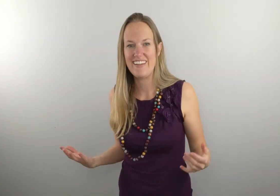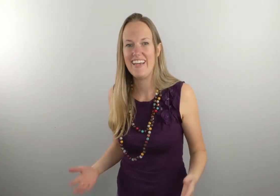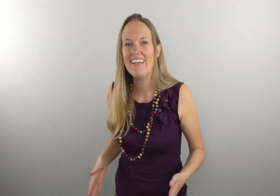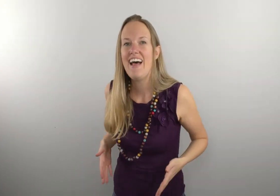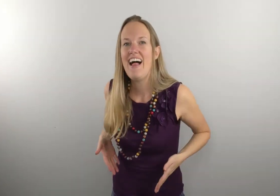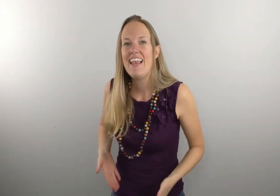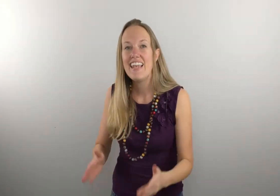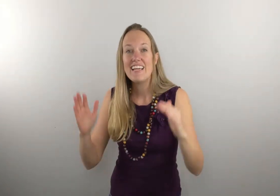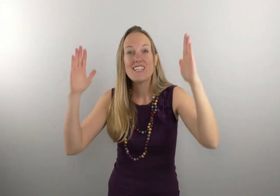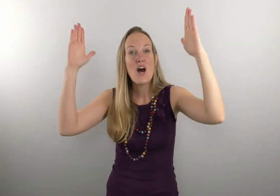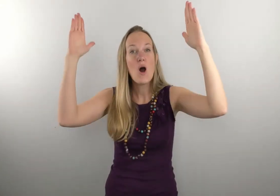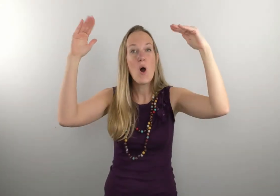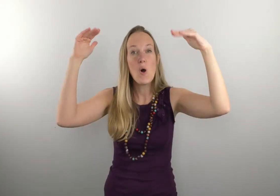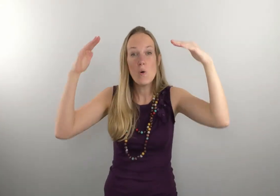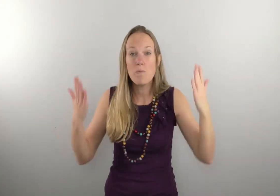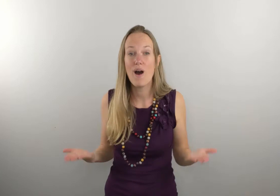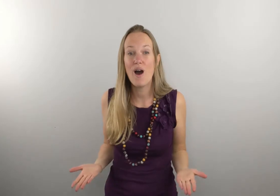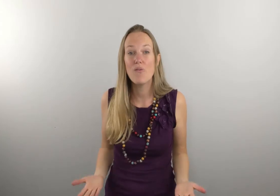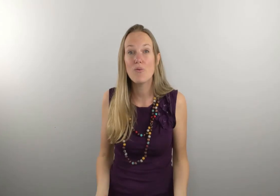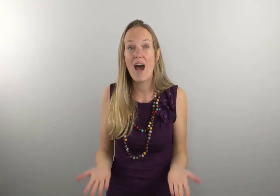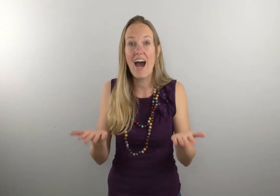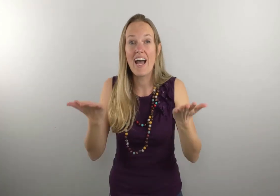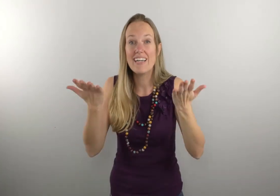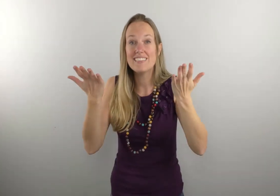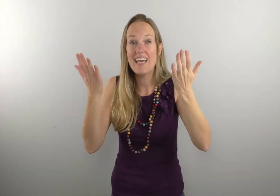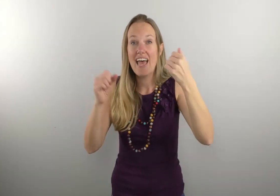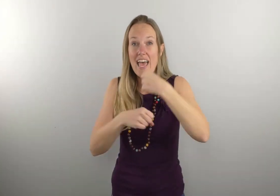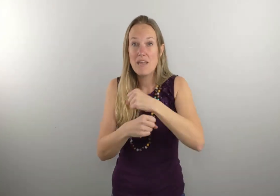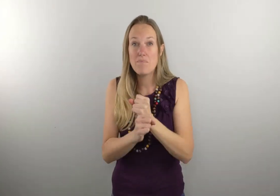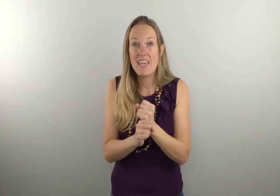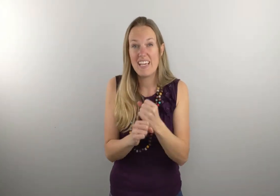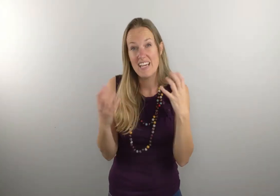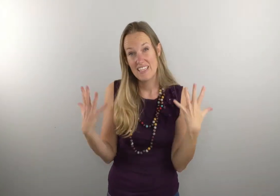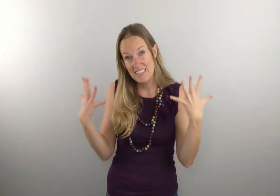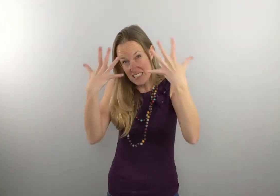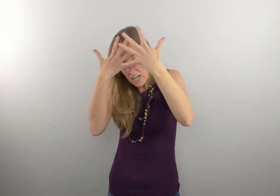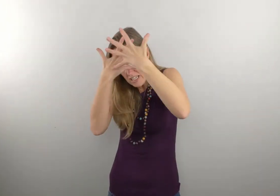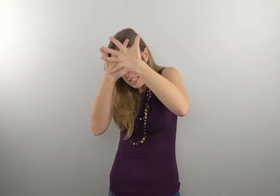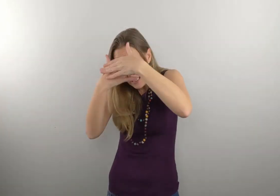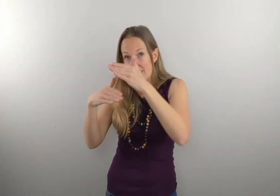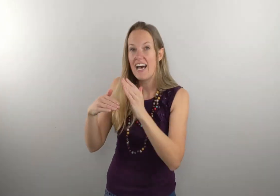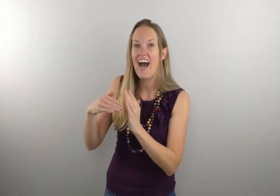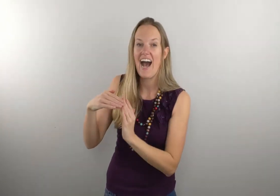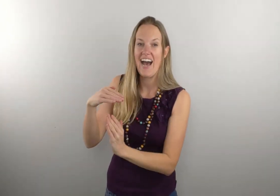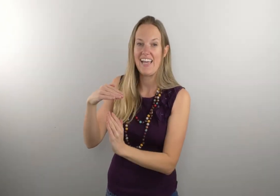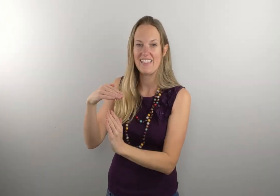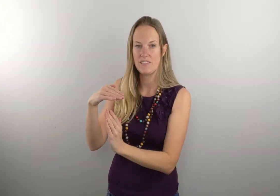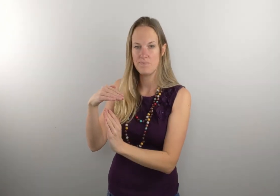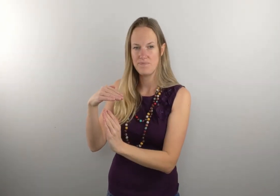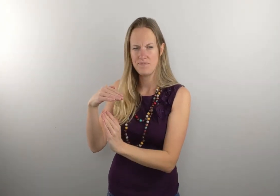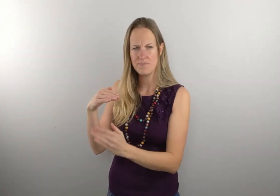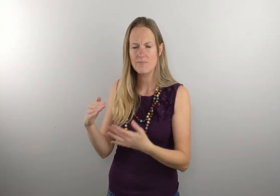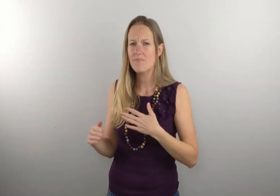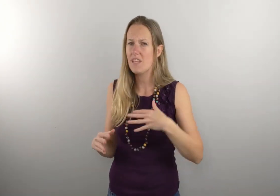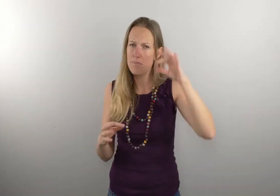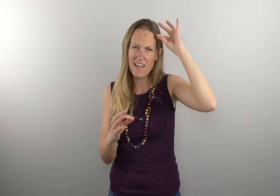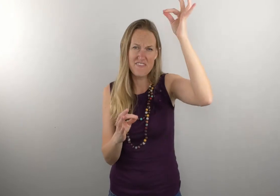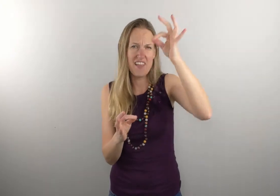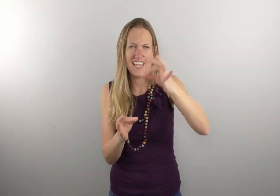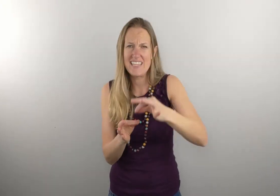okay? Let hope arise and make the darkness hide. My faith